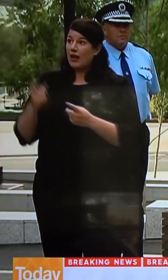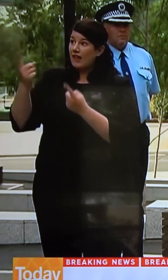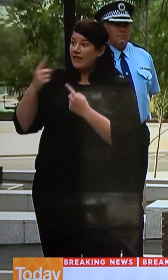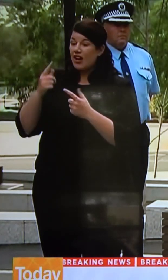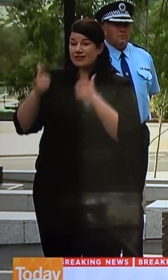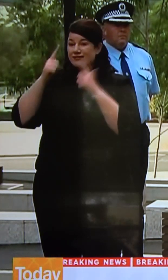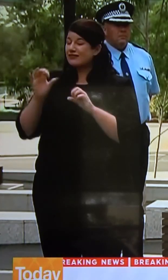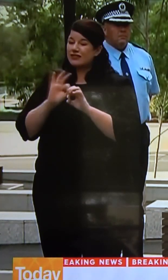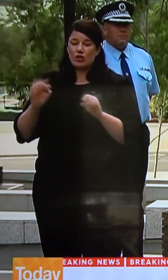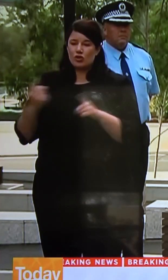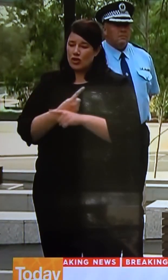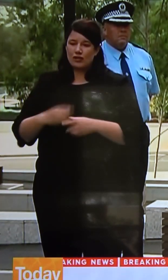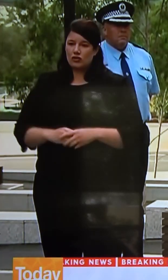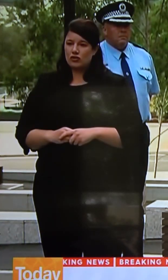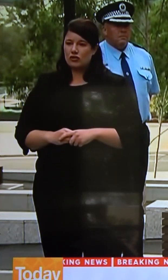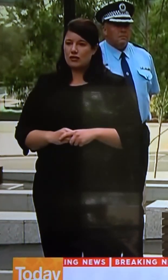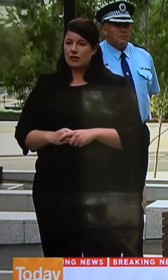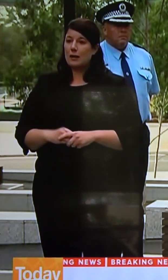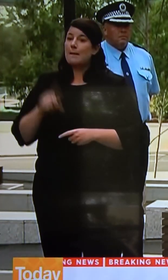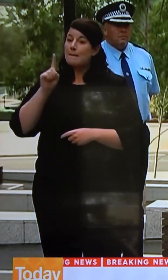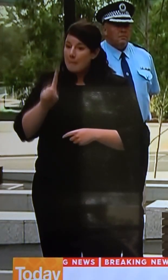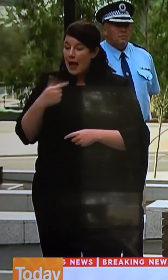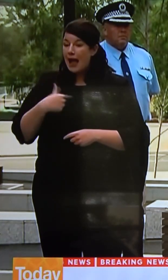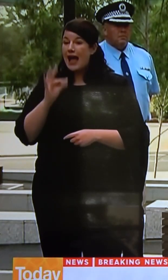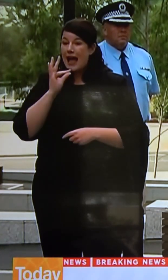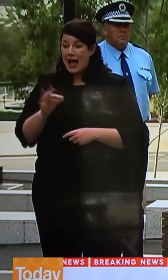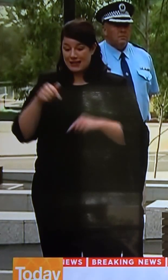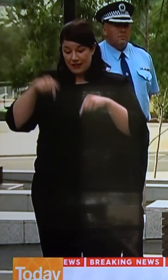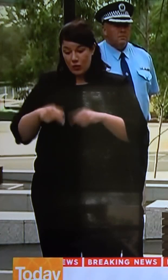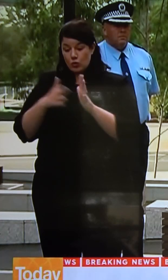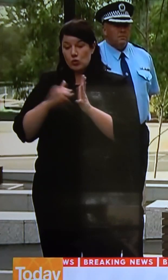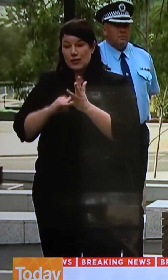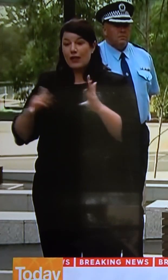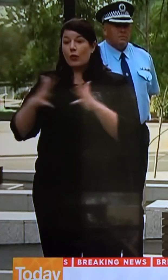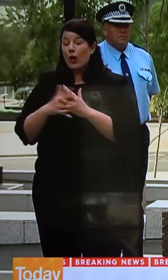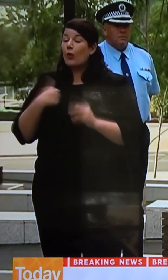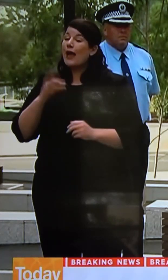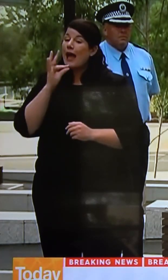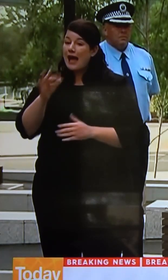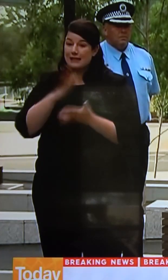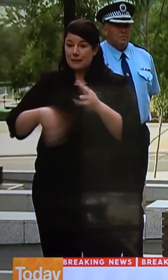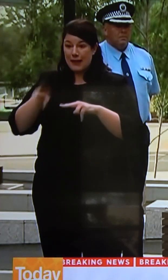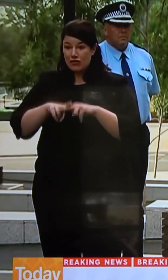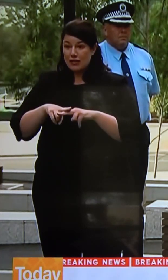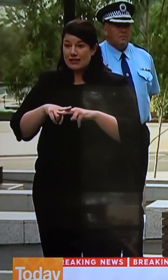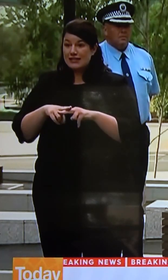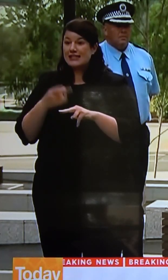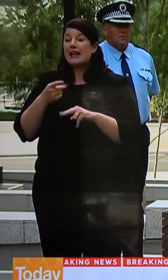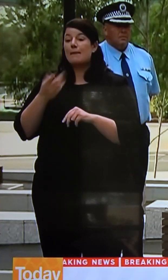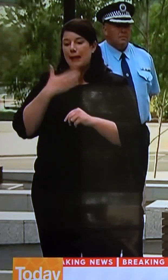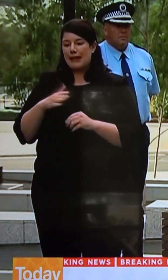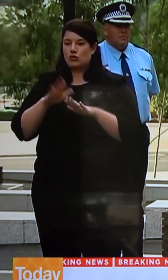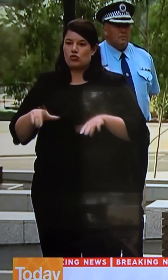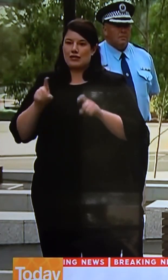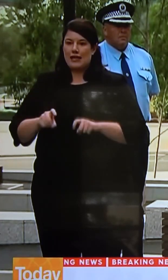not changed. However, for practical reasons, in New South Wales, we'll be encouraging parents to keep their children at